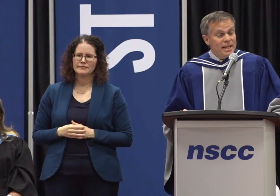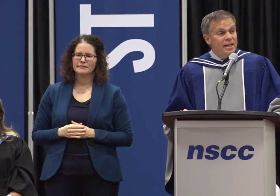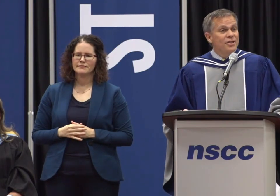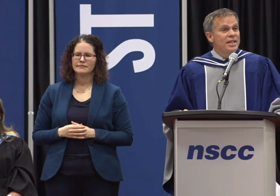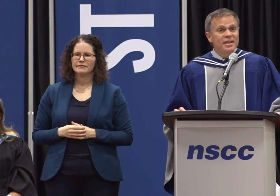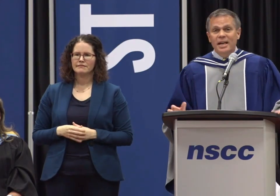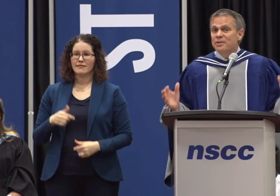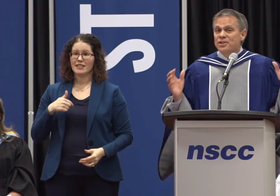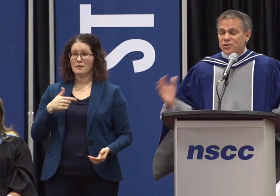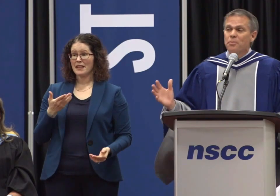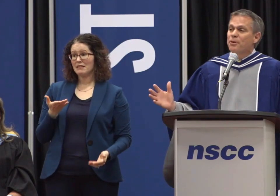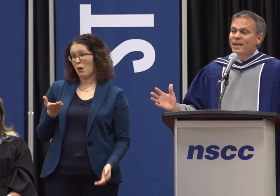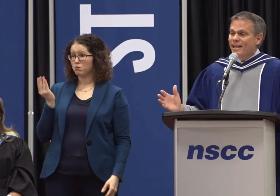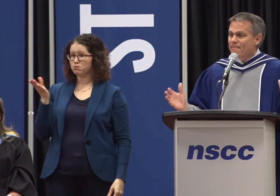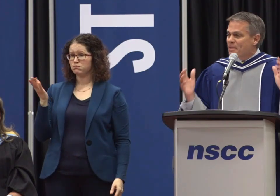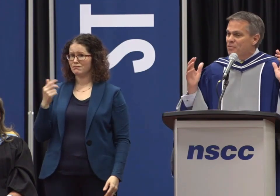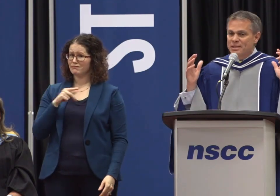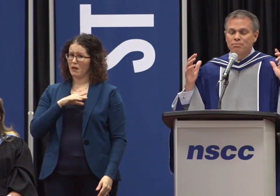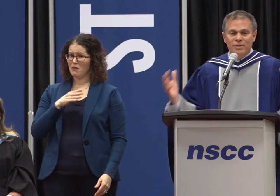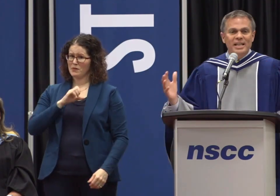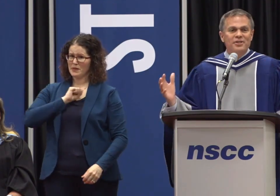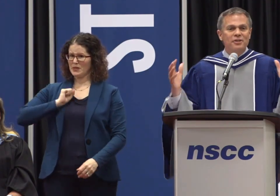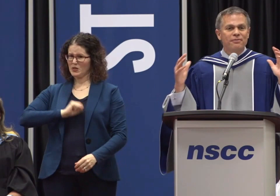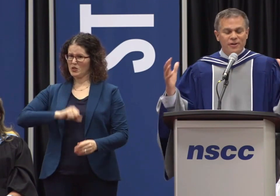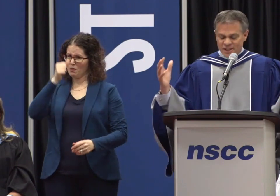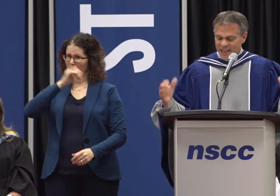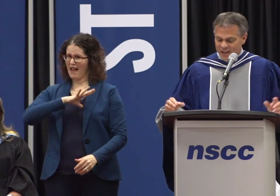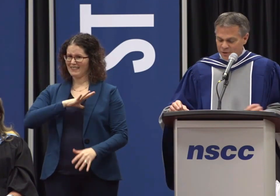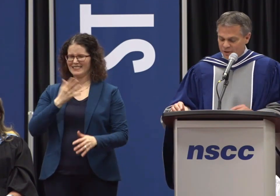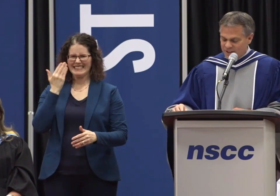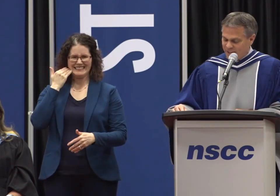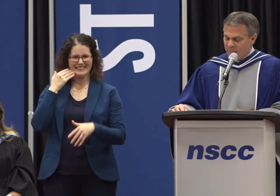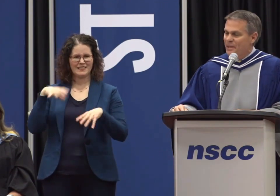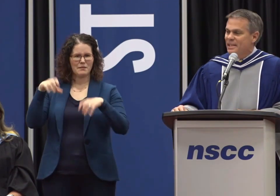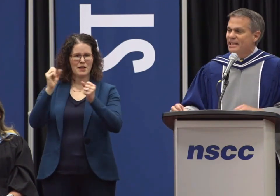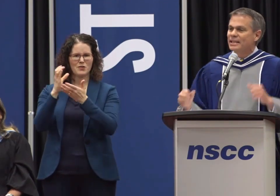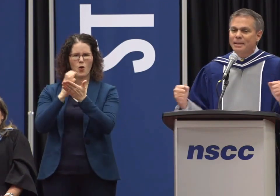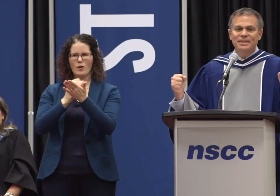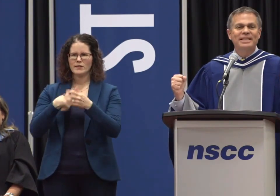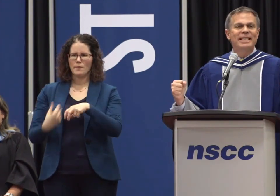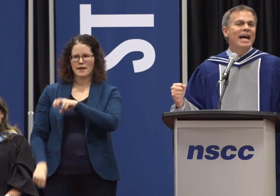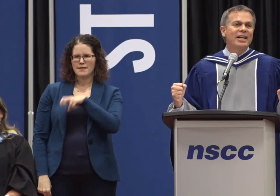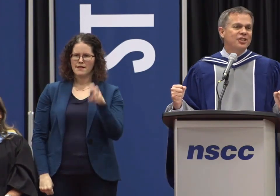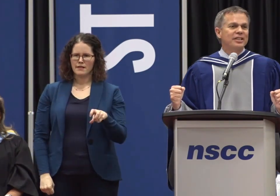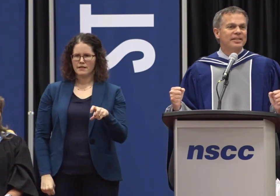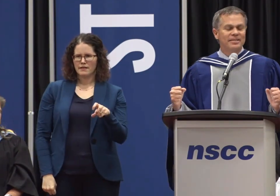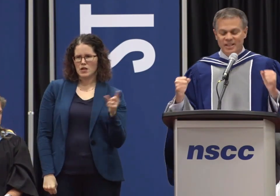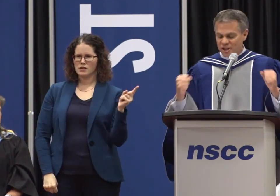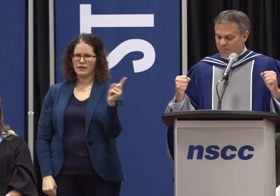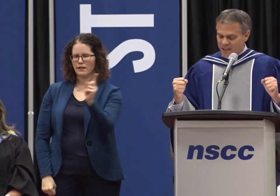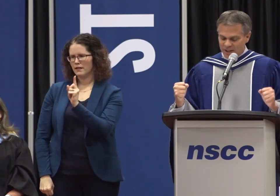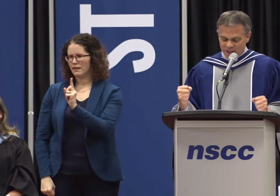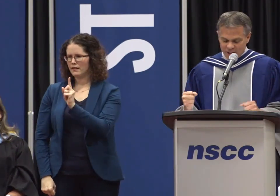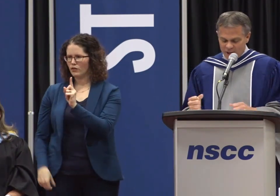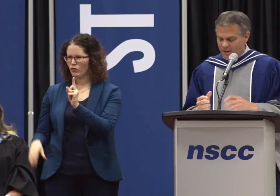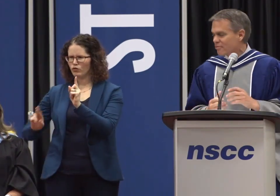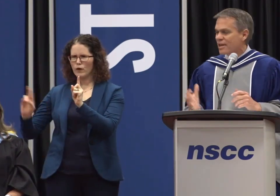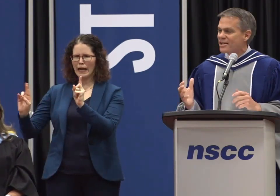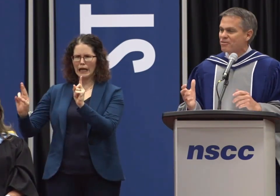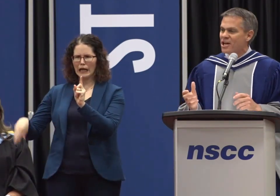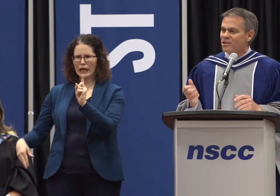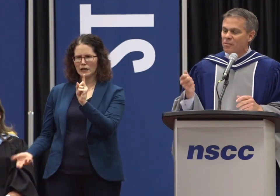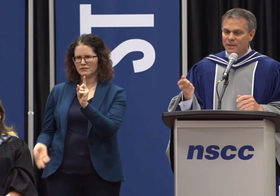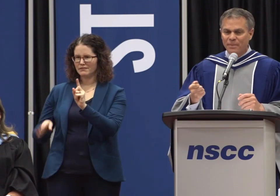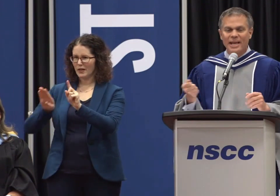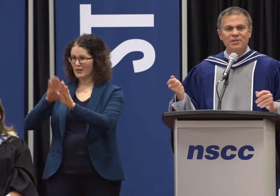So me, thinking I was Superman with this brand new first aid course, I immediately leapt into action. I jumped out of the car, I